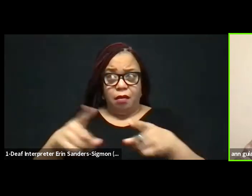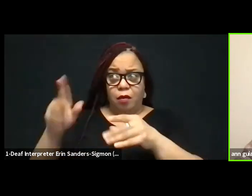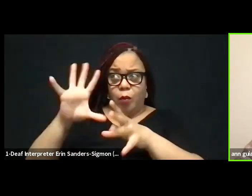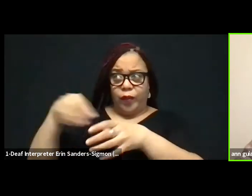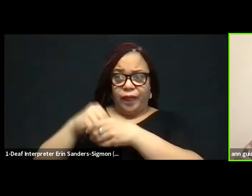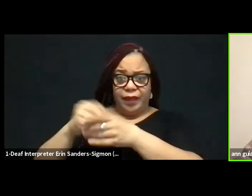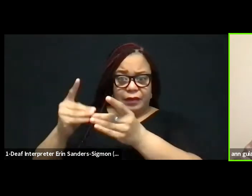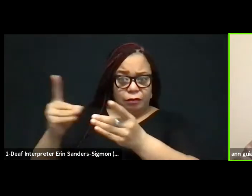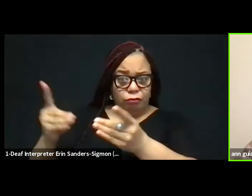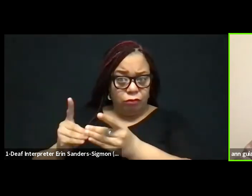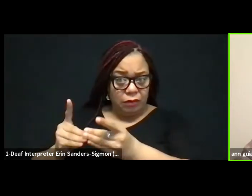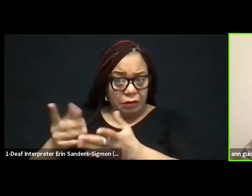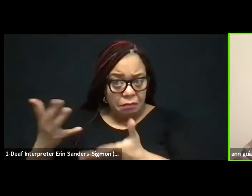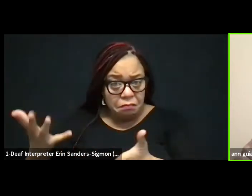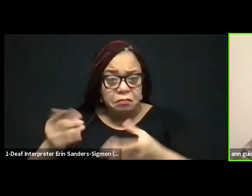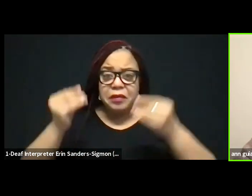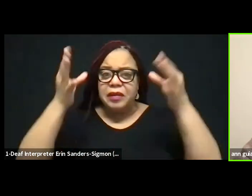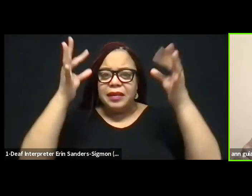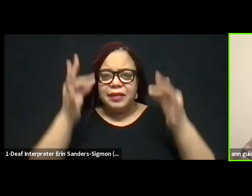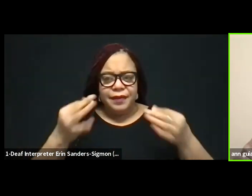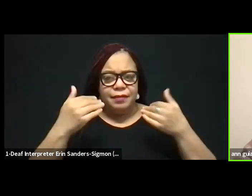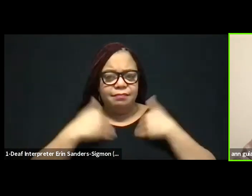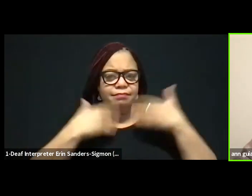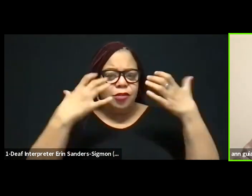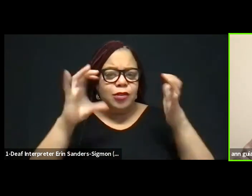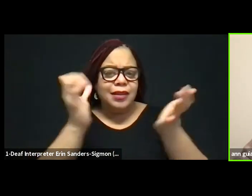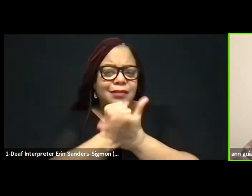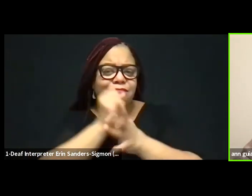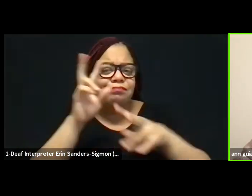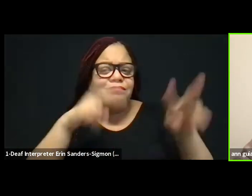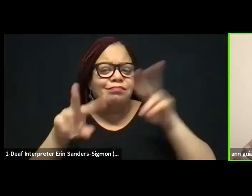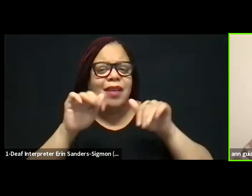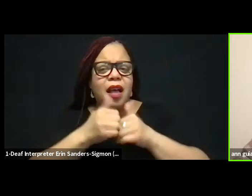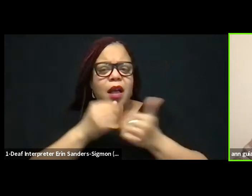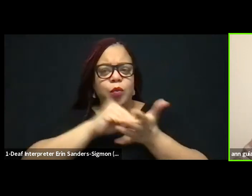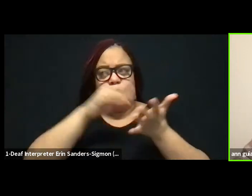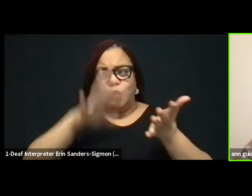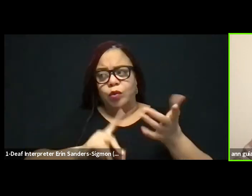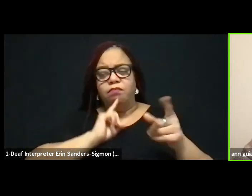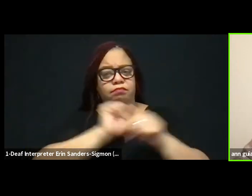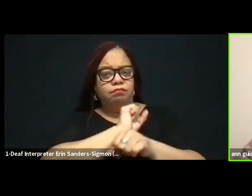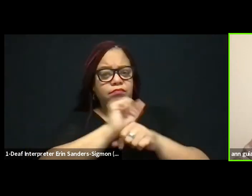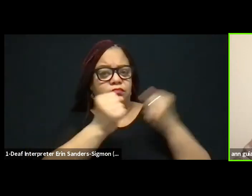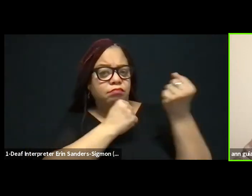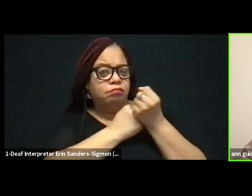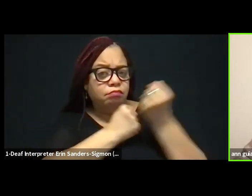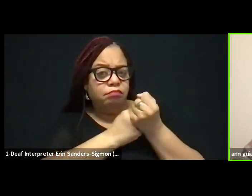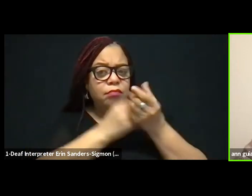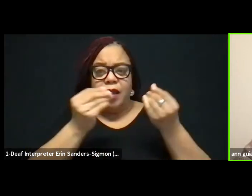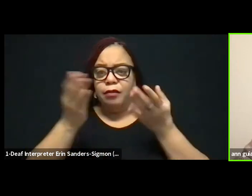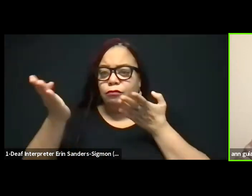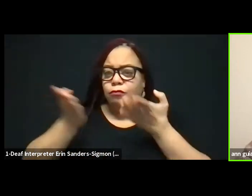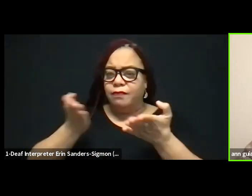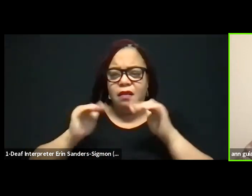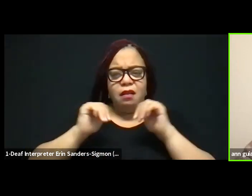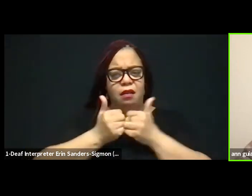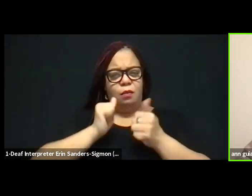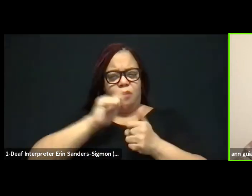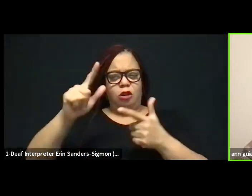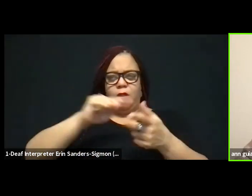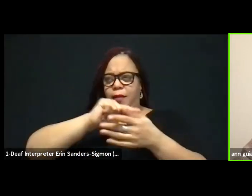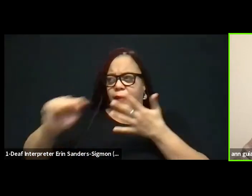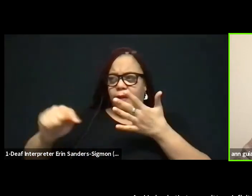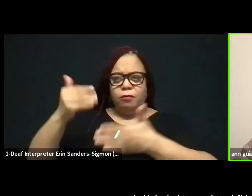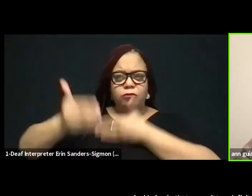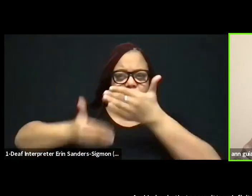how all the process goes. And being in that committee definitely reminded me of how much of what is planned for